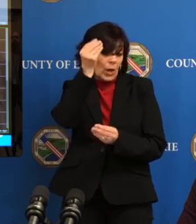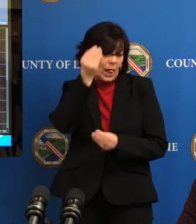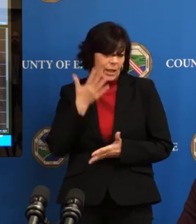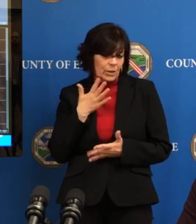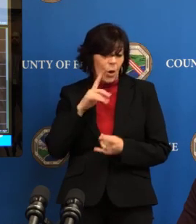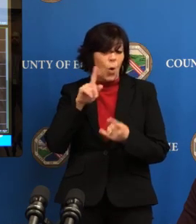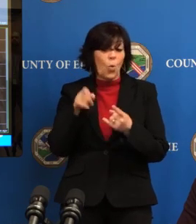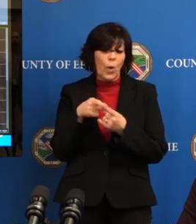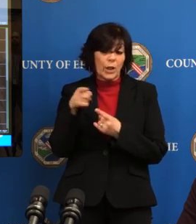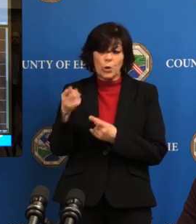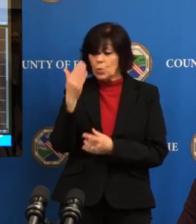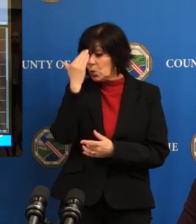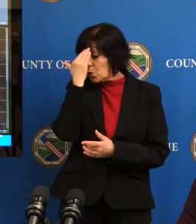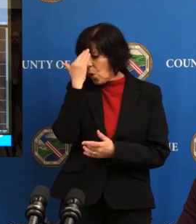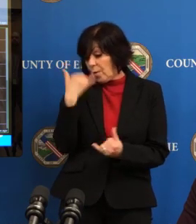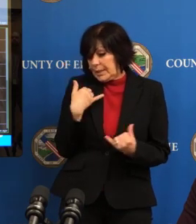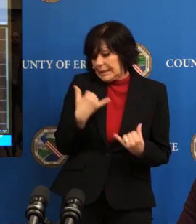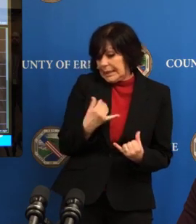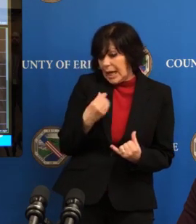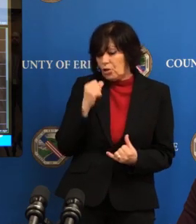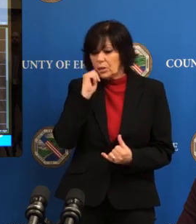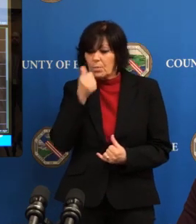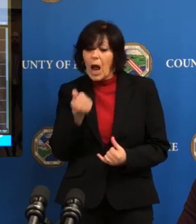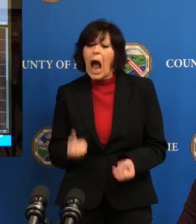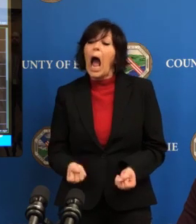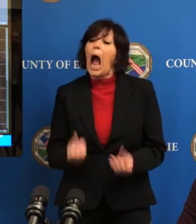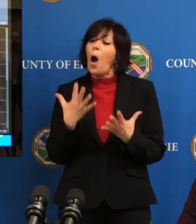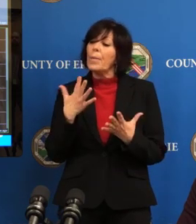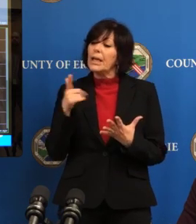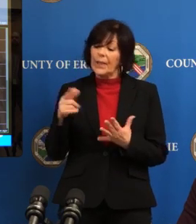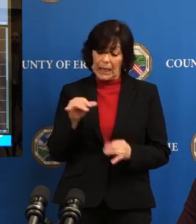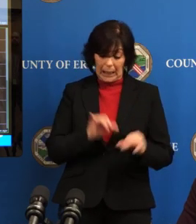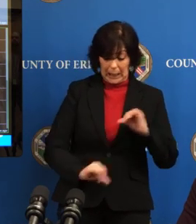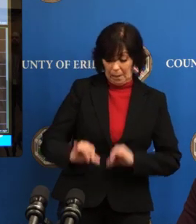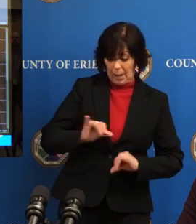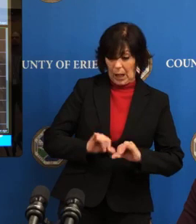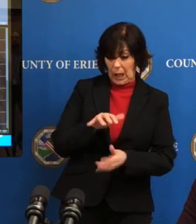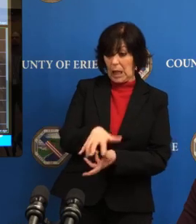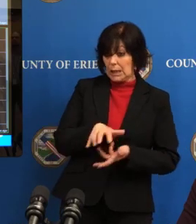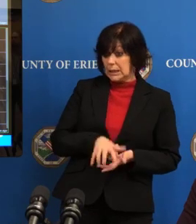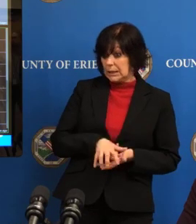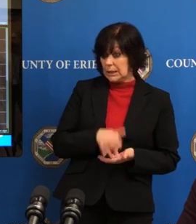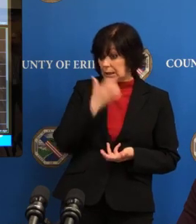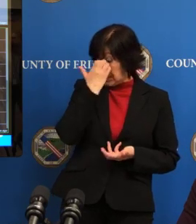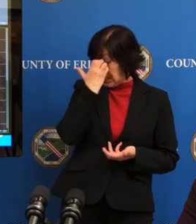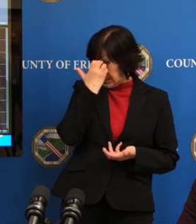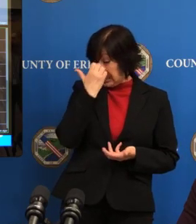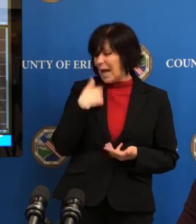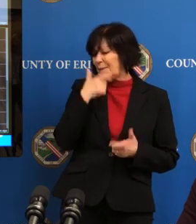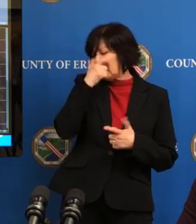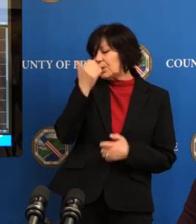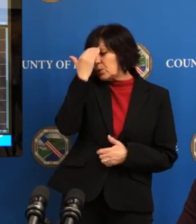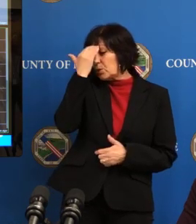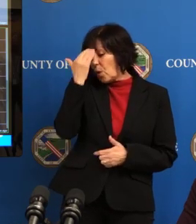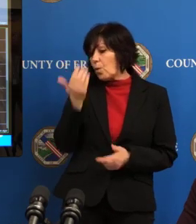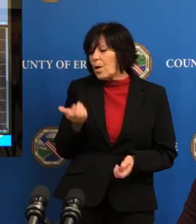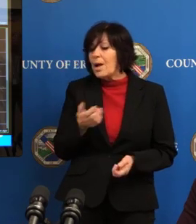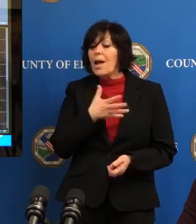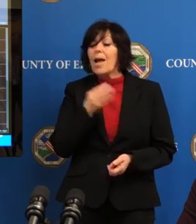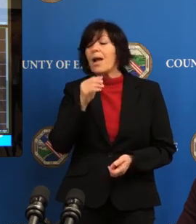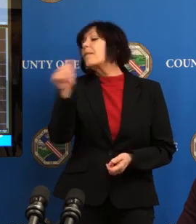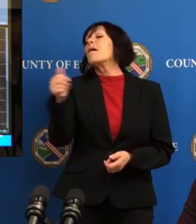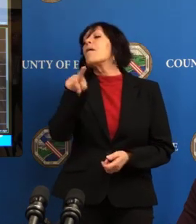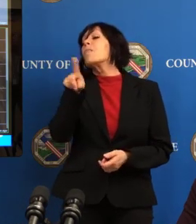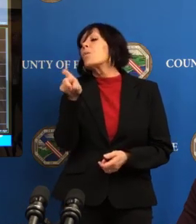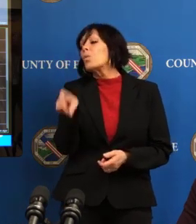you find out, I don't know if that's today or tomorrow, how many of those reagents the county actually received? We would be interested to know. The other